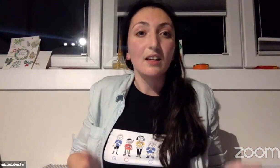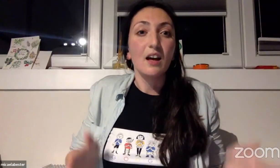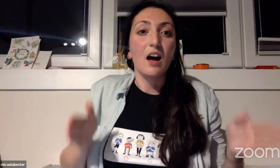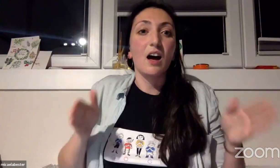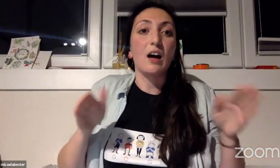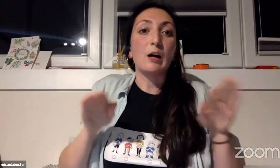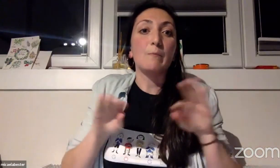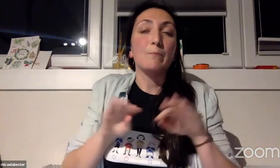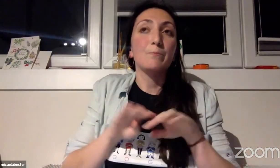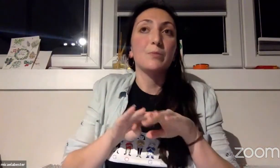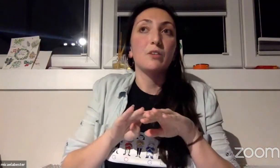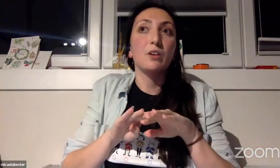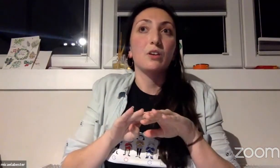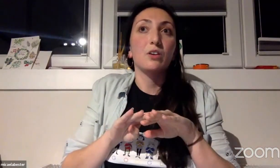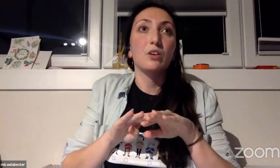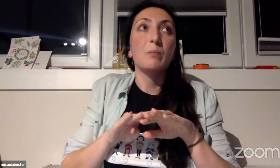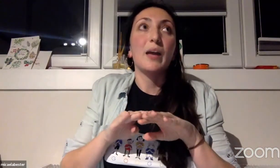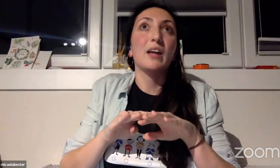space,